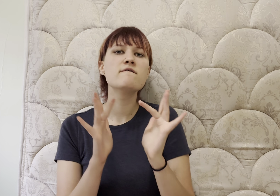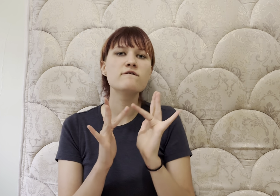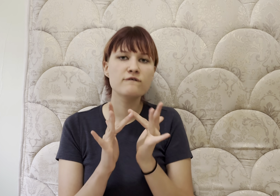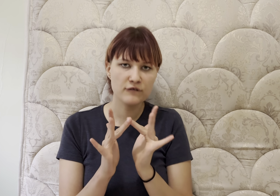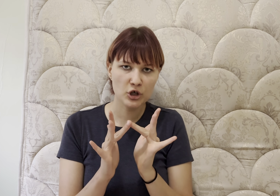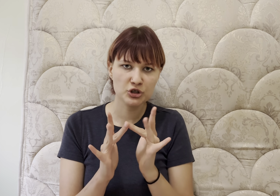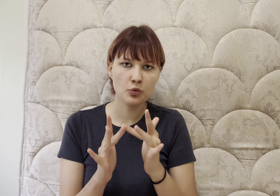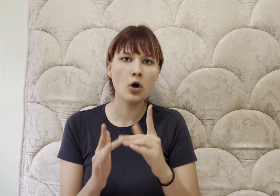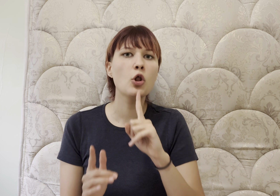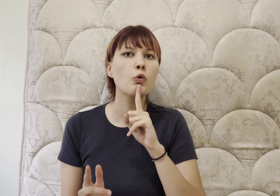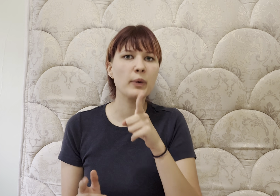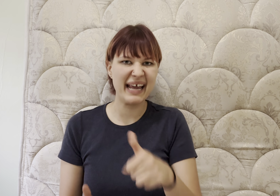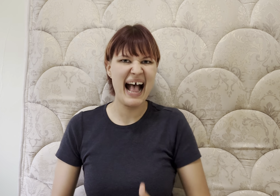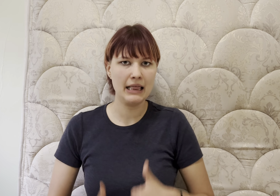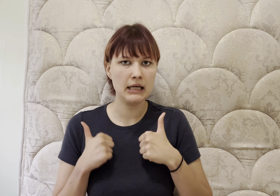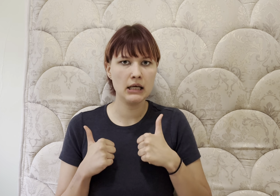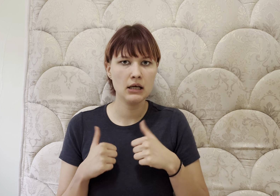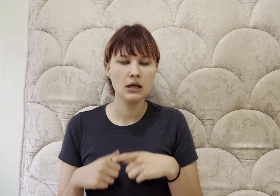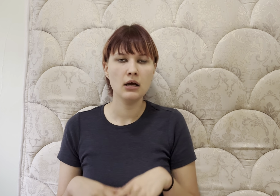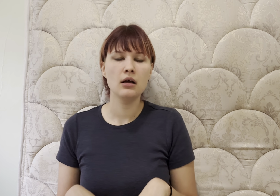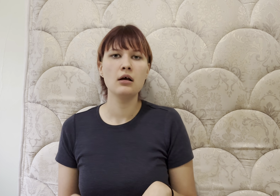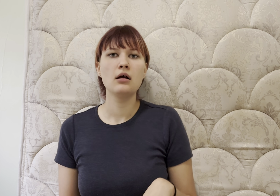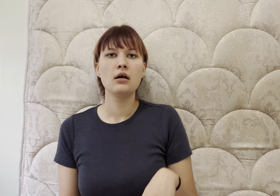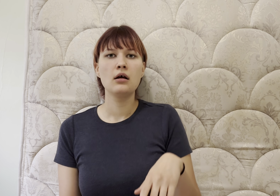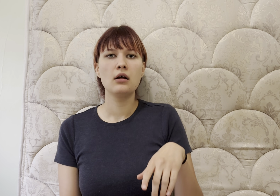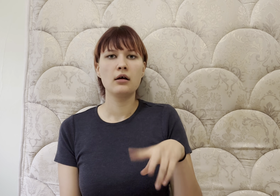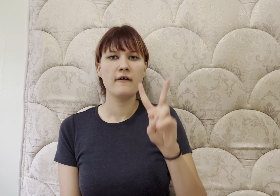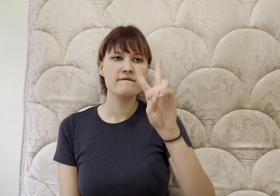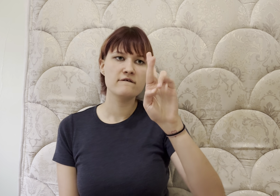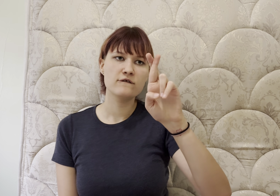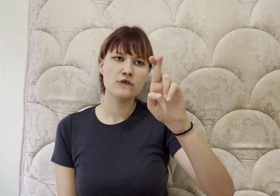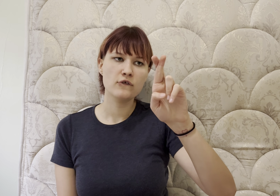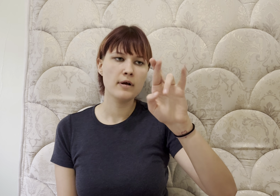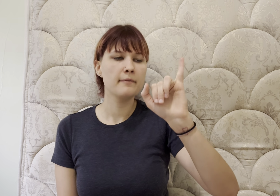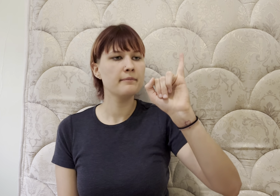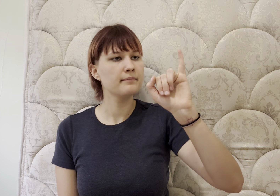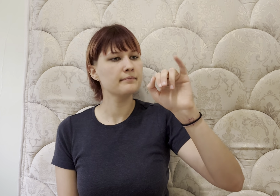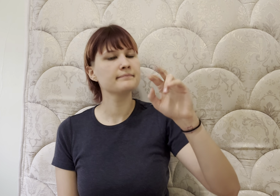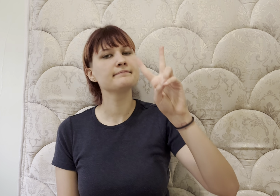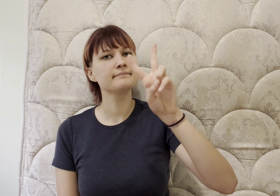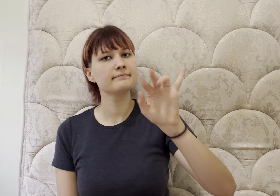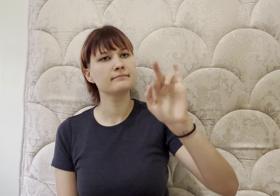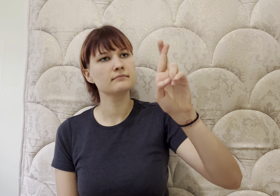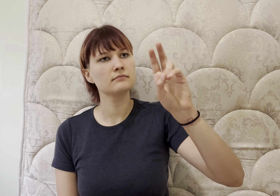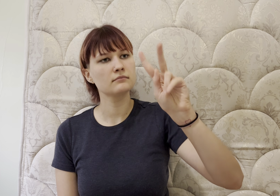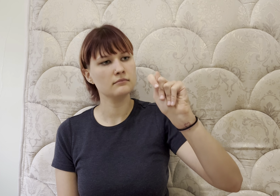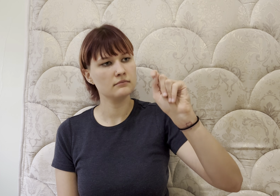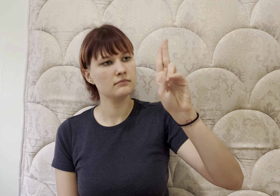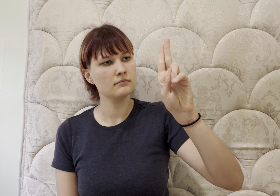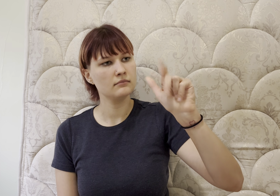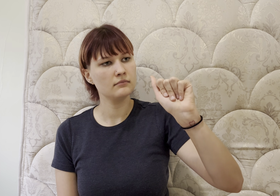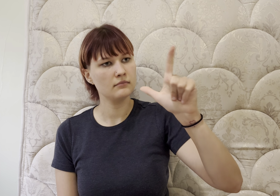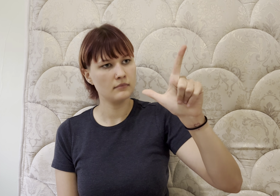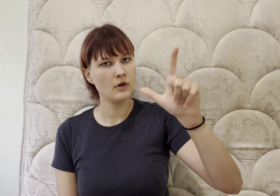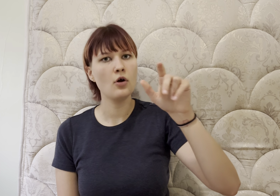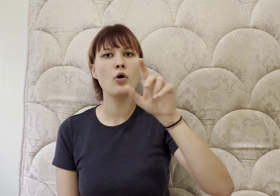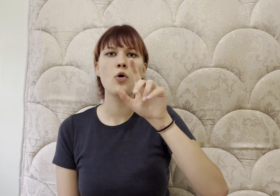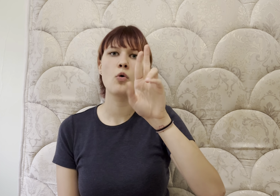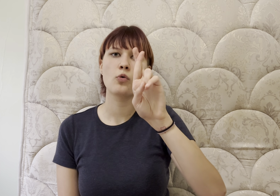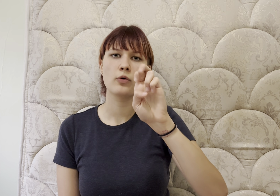to stop the fear reaction every time you see the thing you're phobic of, the spider, for example. It's also very